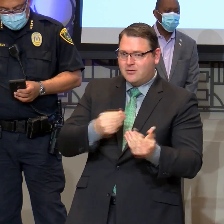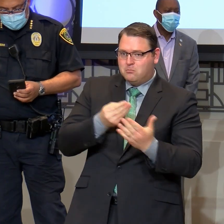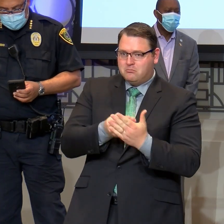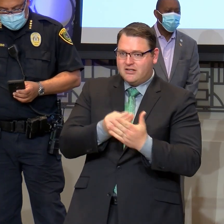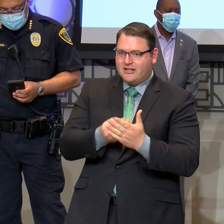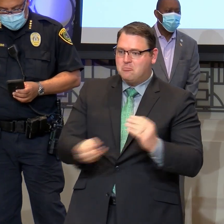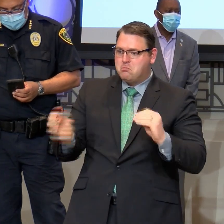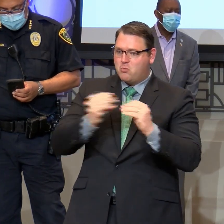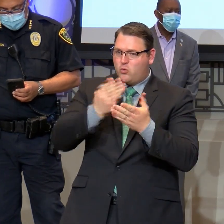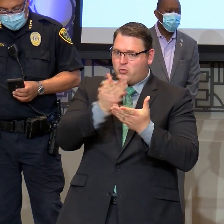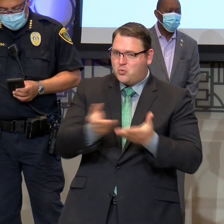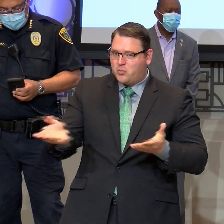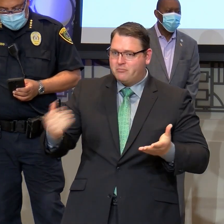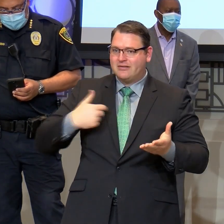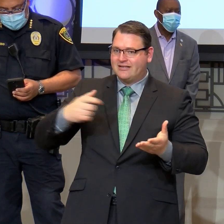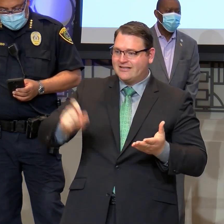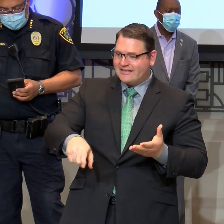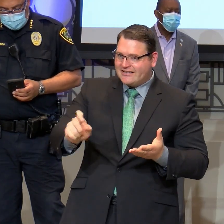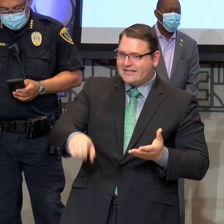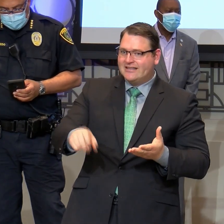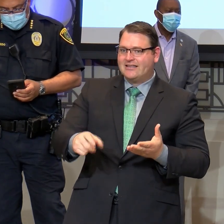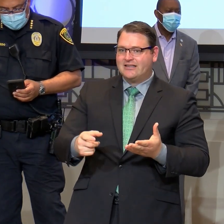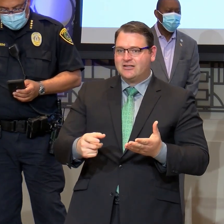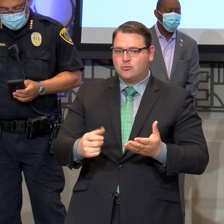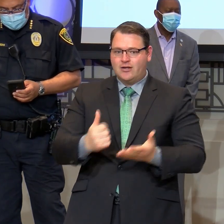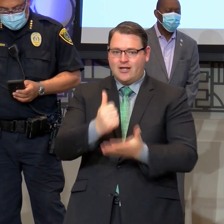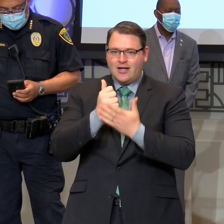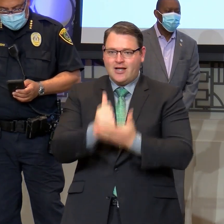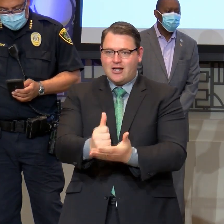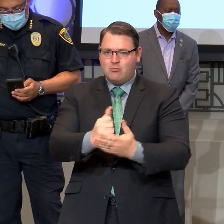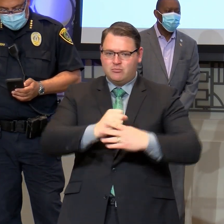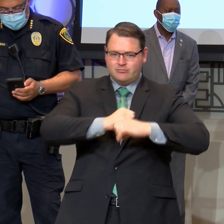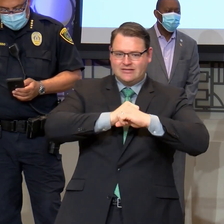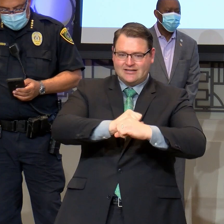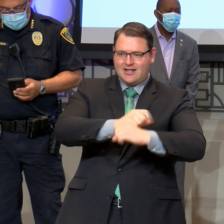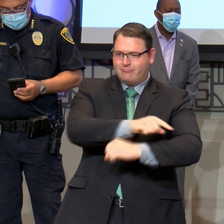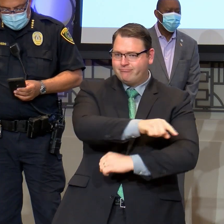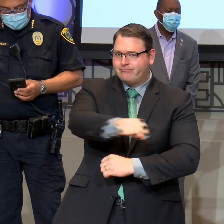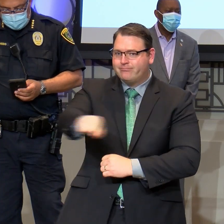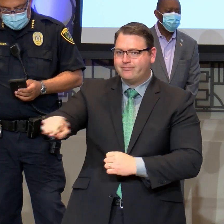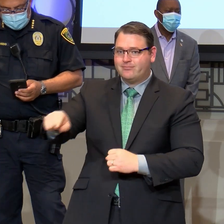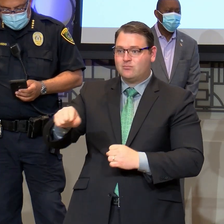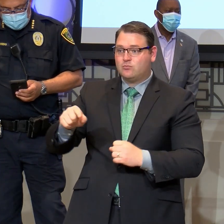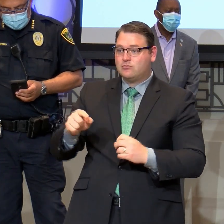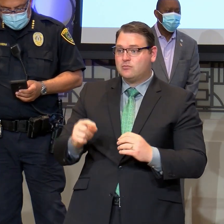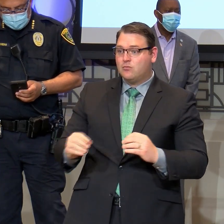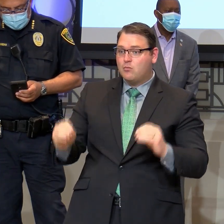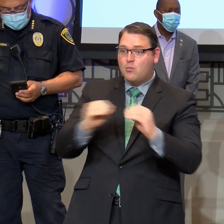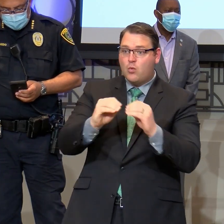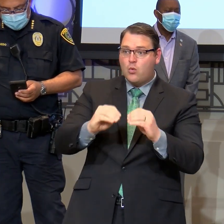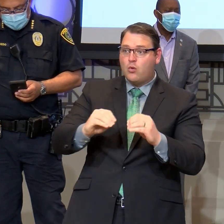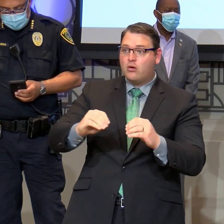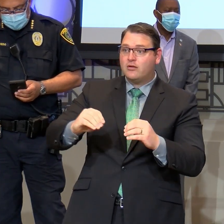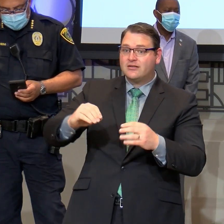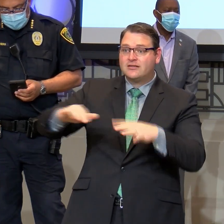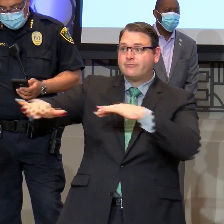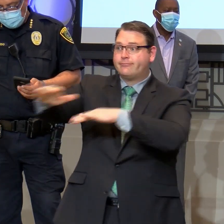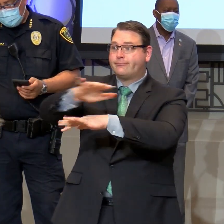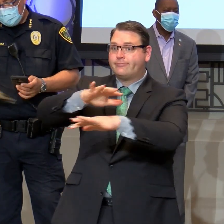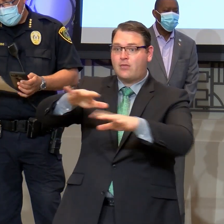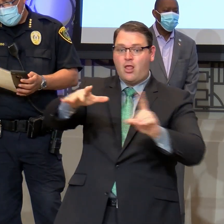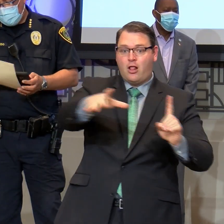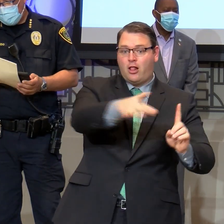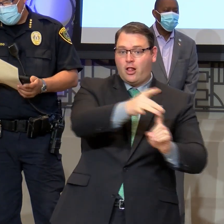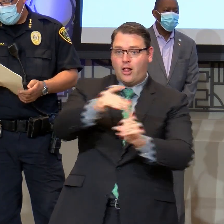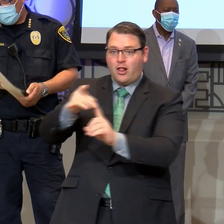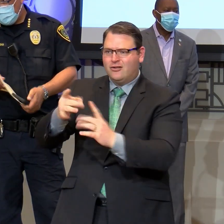that fire break, so to speak, to ensure that we are protecting our firefighters from additional exposure. Recently, as you may have